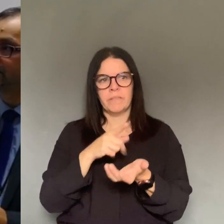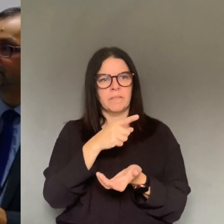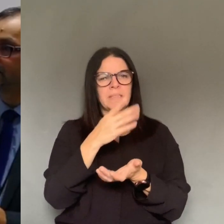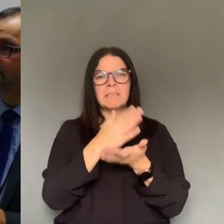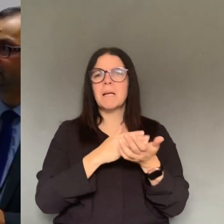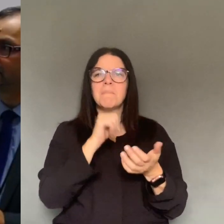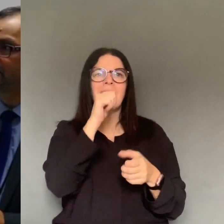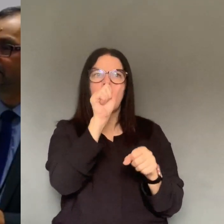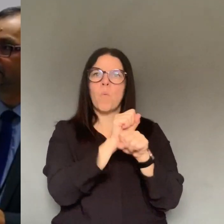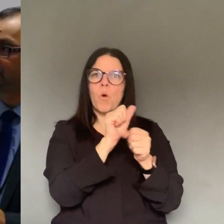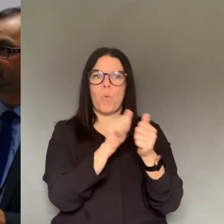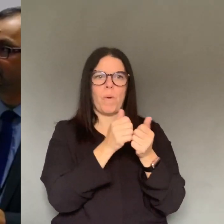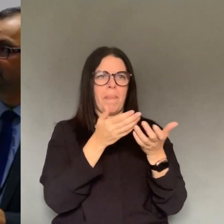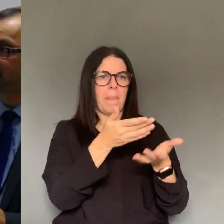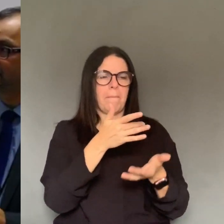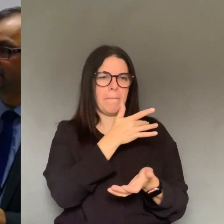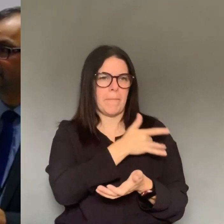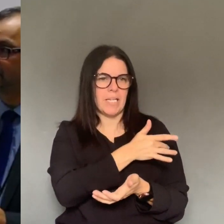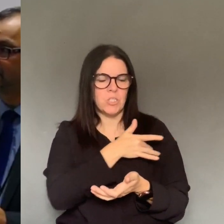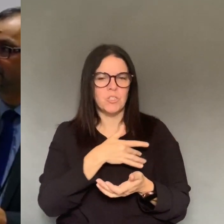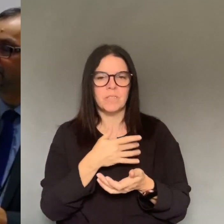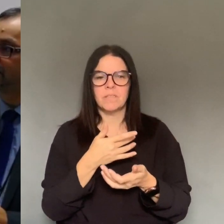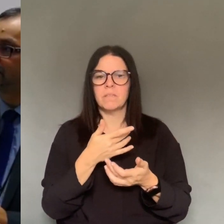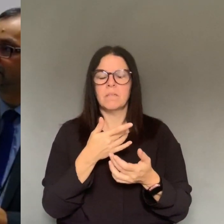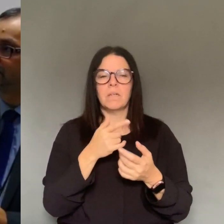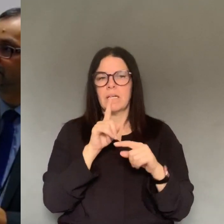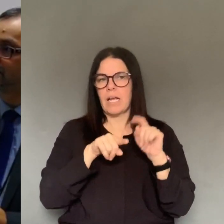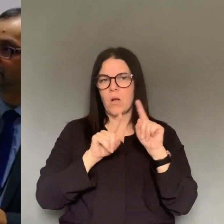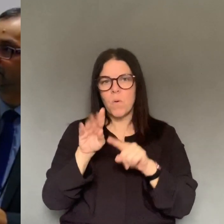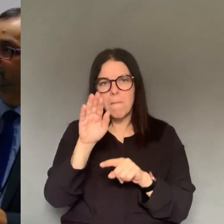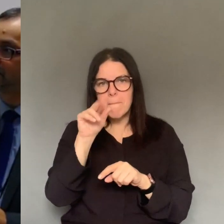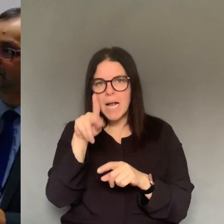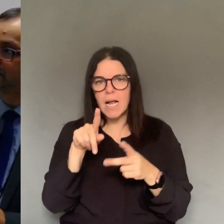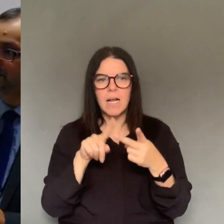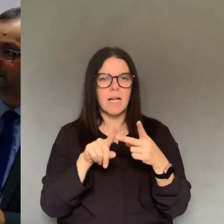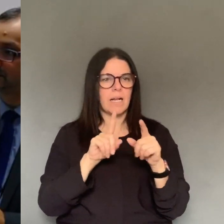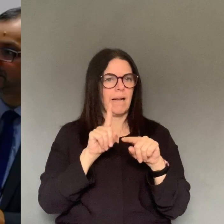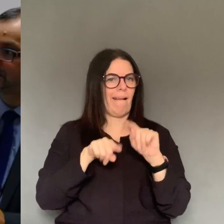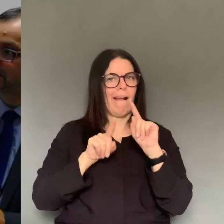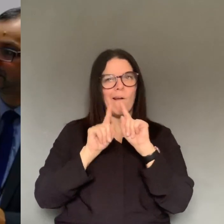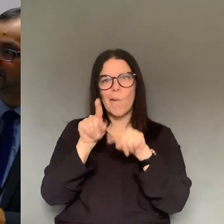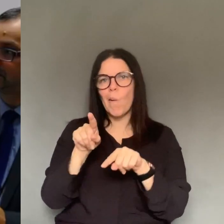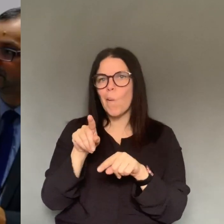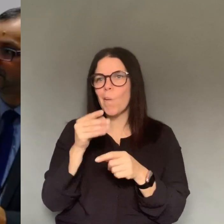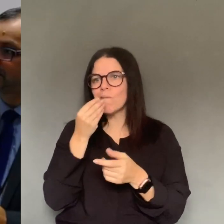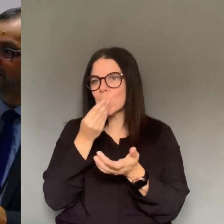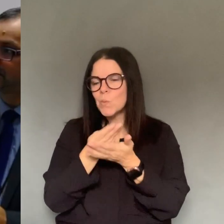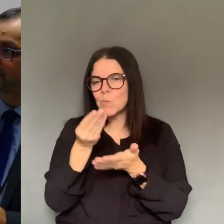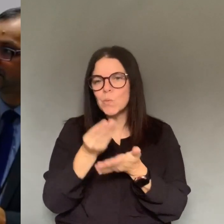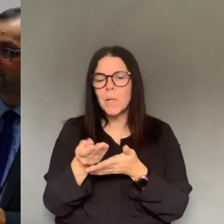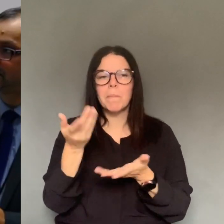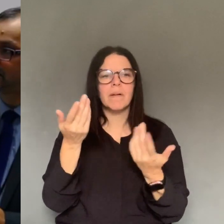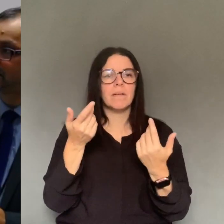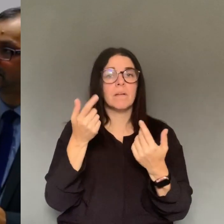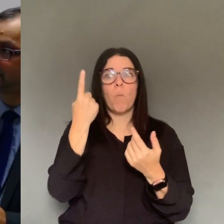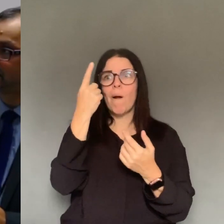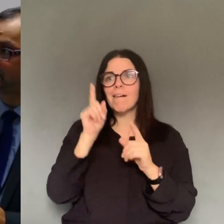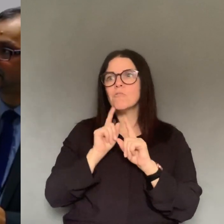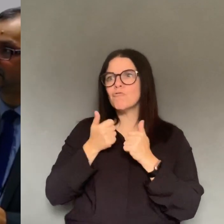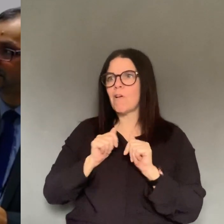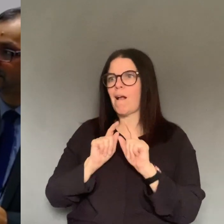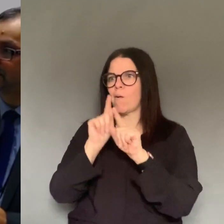give blood apparently and was turned away. So a lot of the healthcare professionals that travel to the States are feeling discriminated